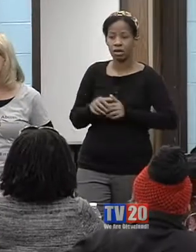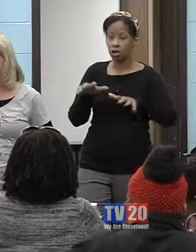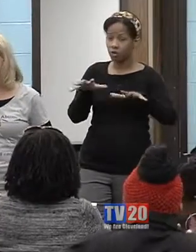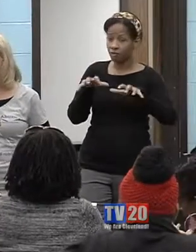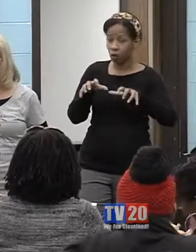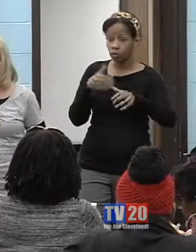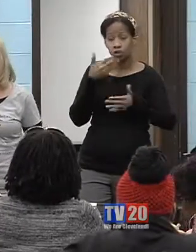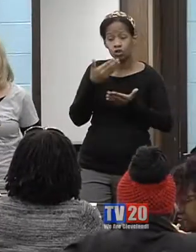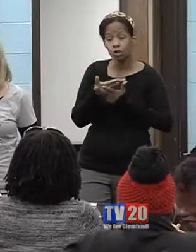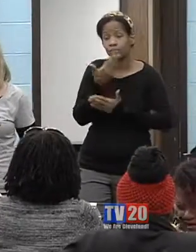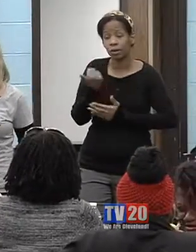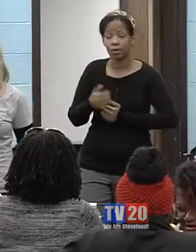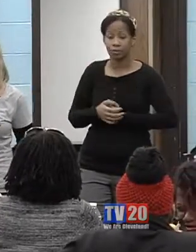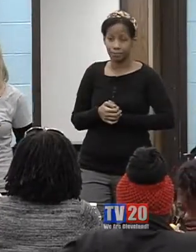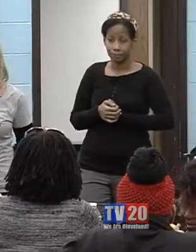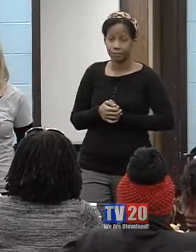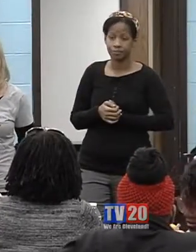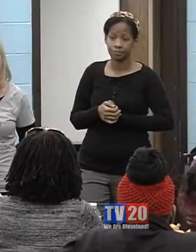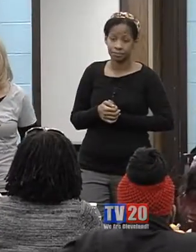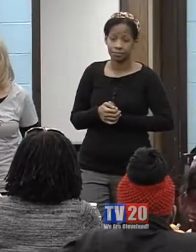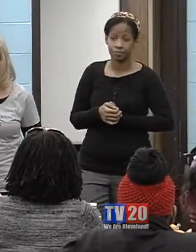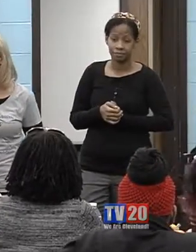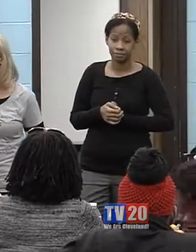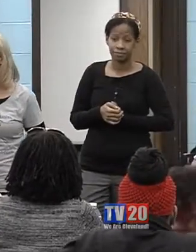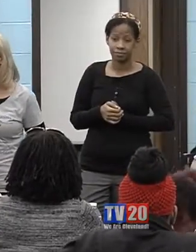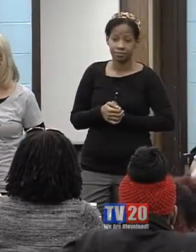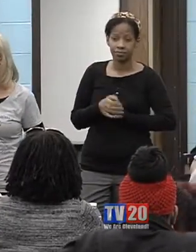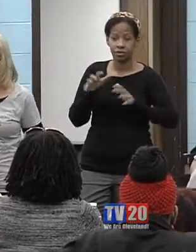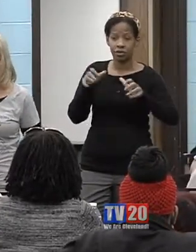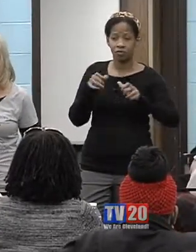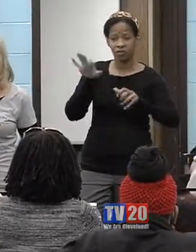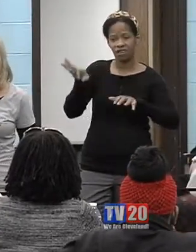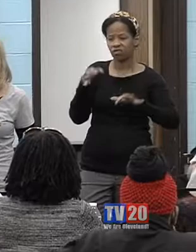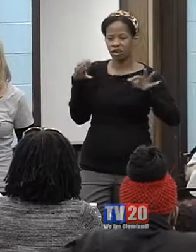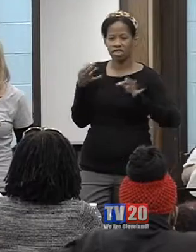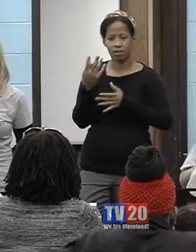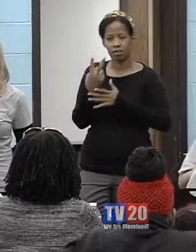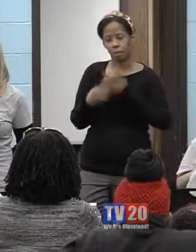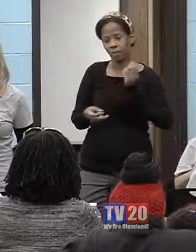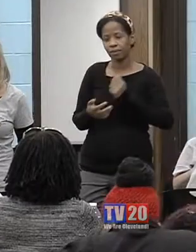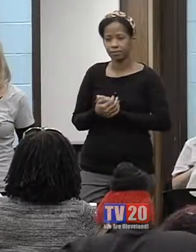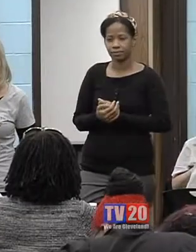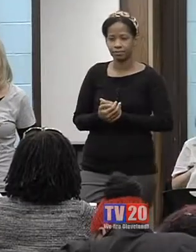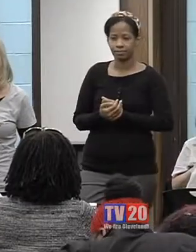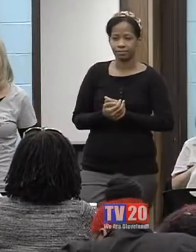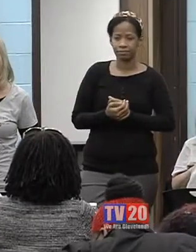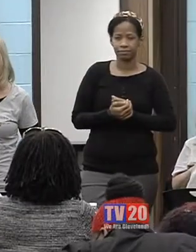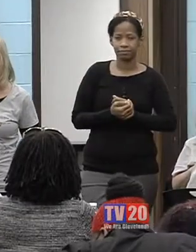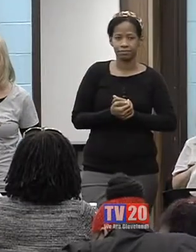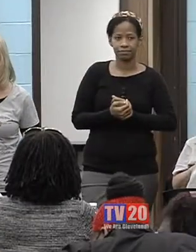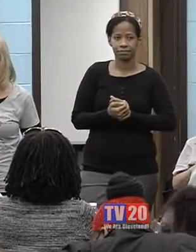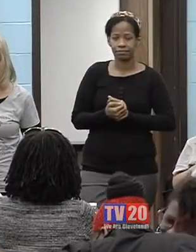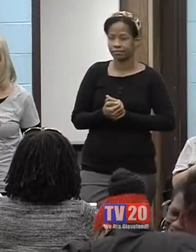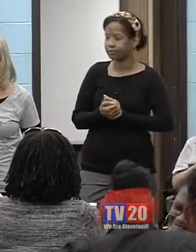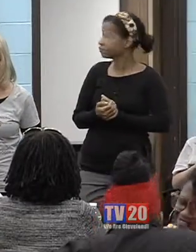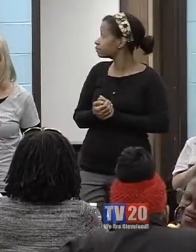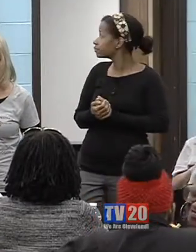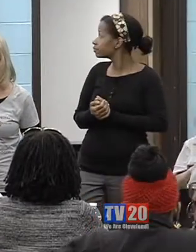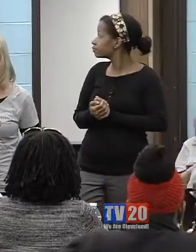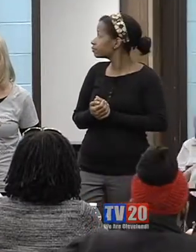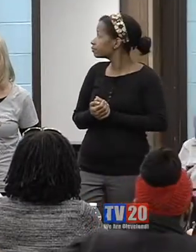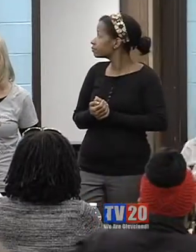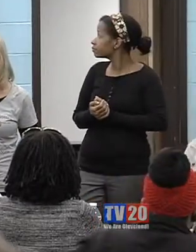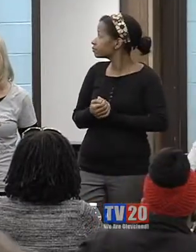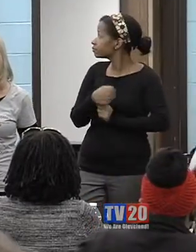the same amount of antioxidants as fresh. So there's no excuse to not eat them all year long. So there's